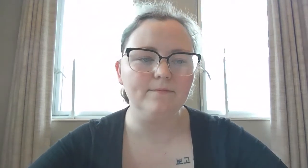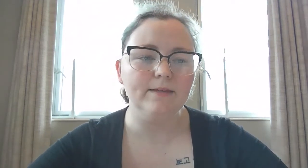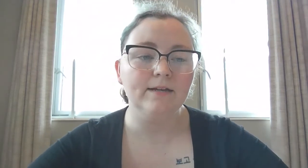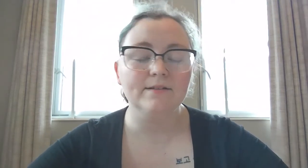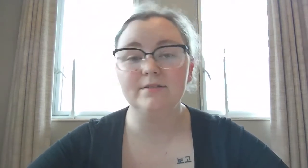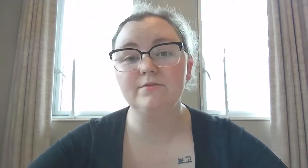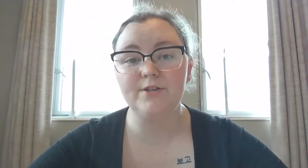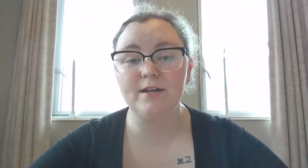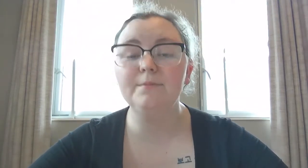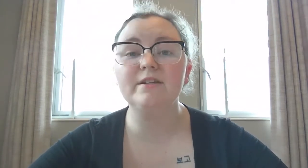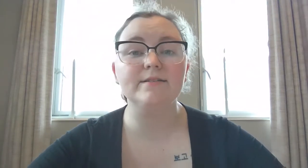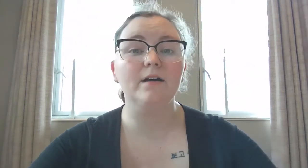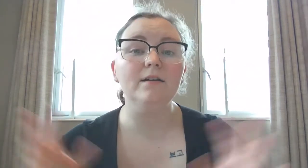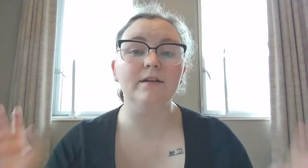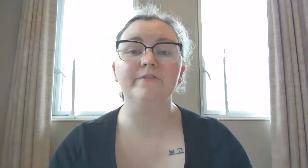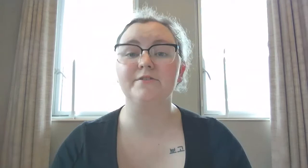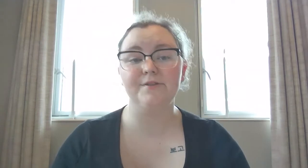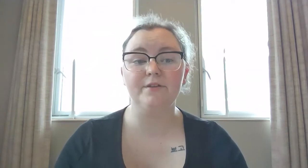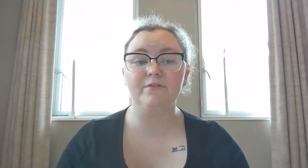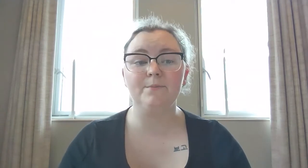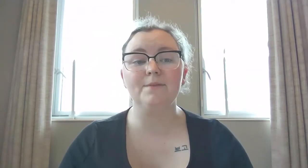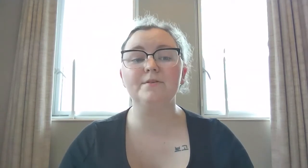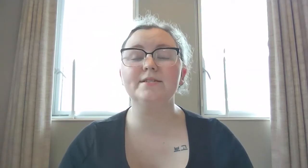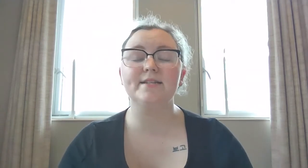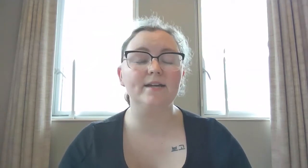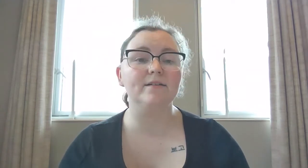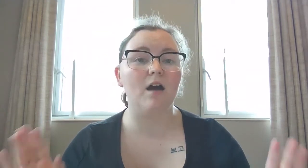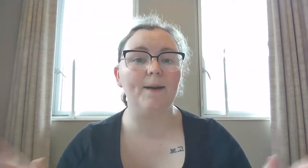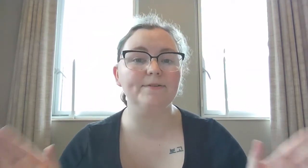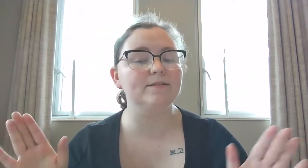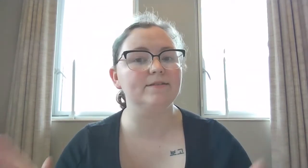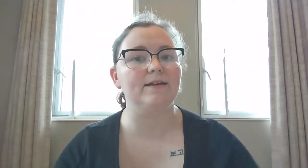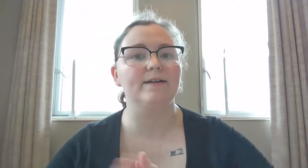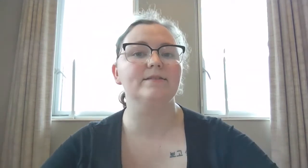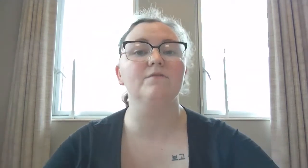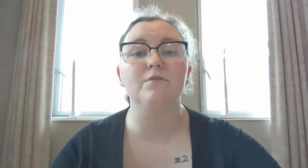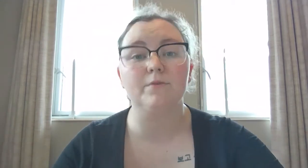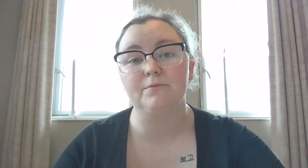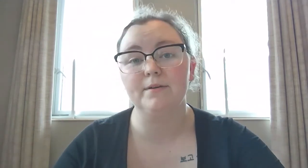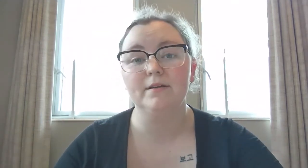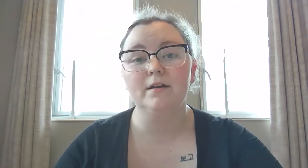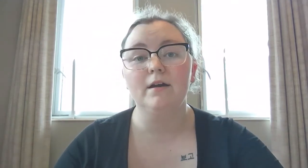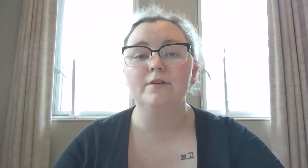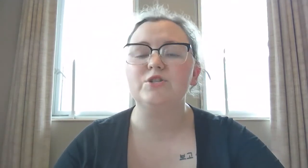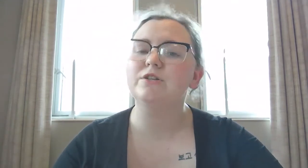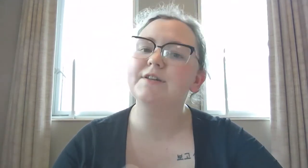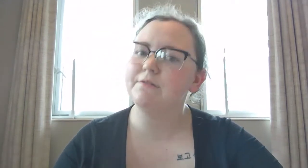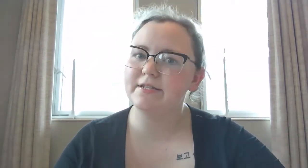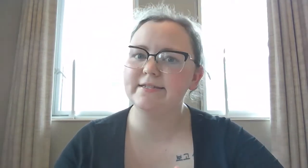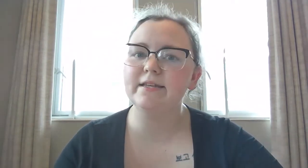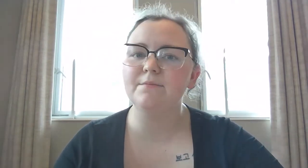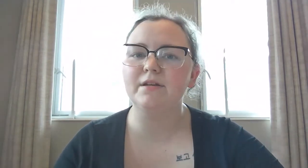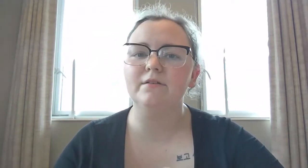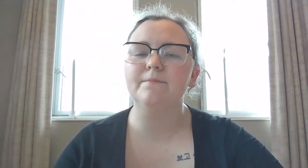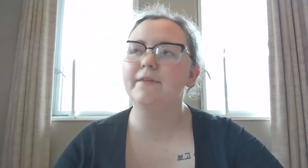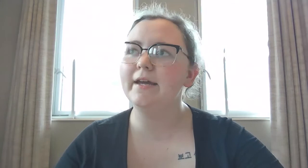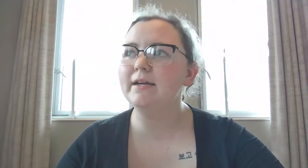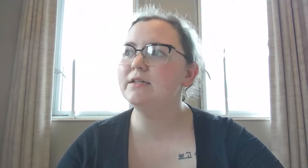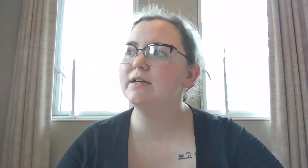So Jacob and Esau, if you're two different people, stand on opposite sides of the room. Jury, you can sit in the middle. And